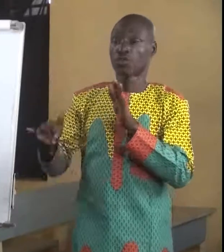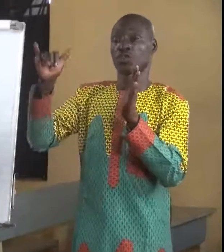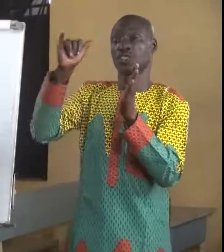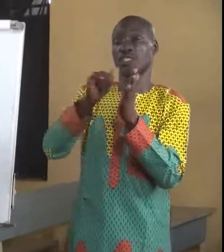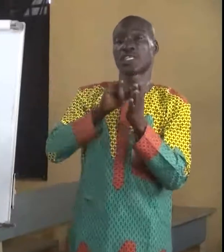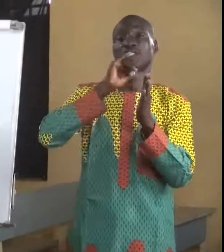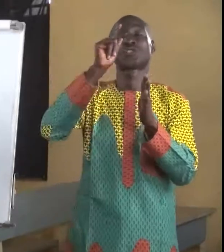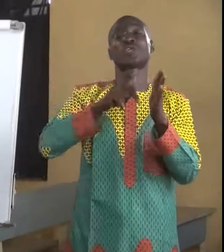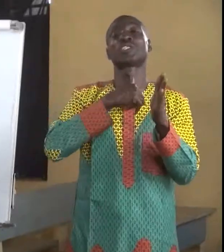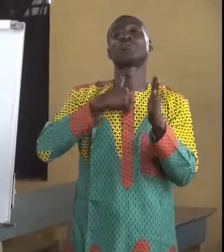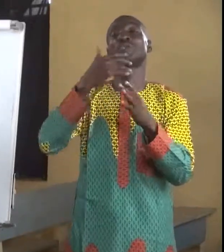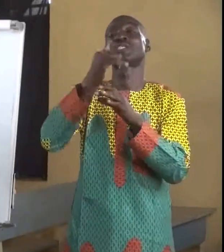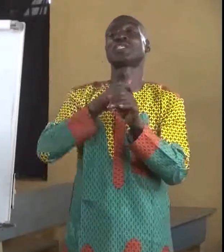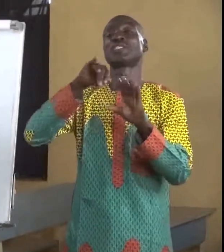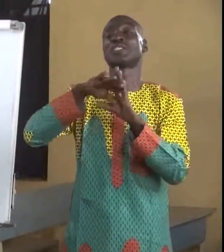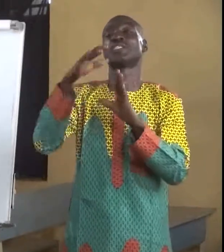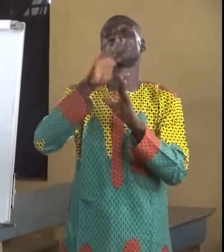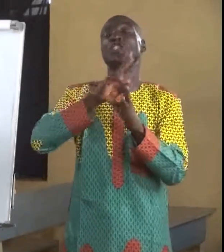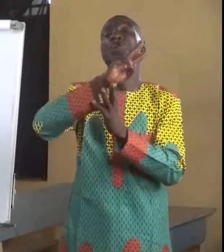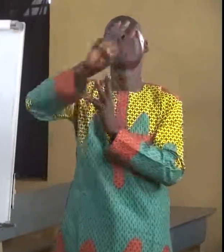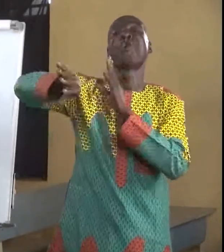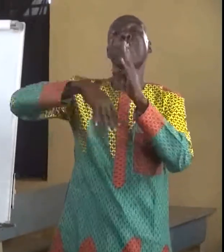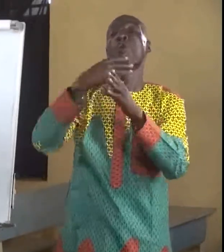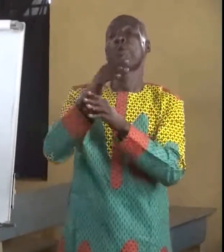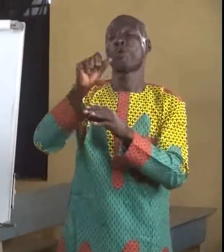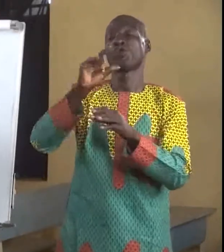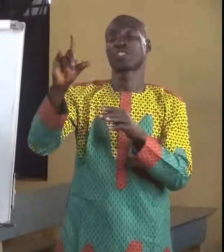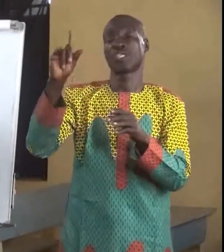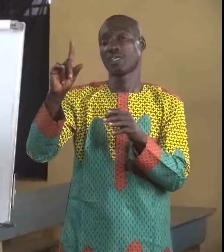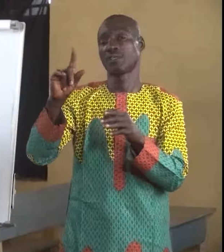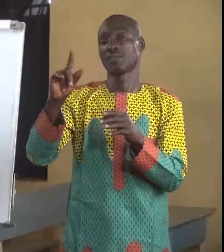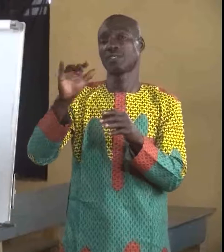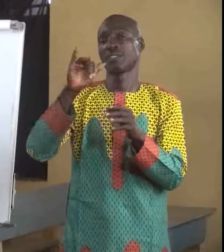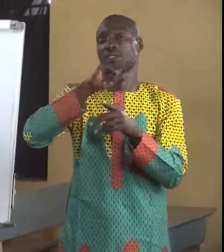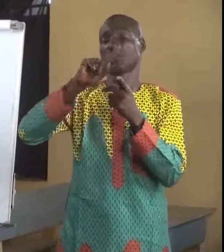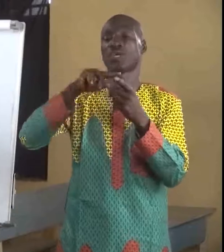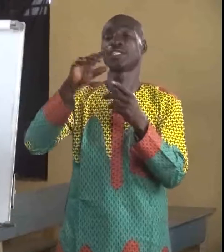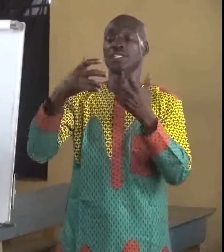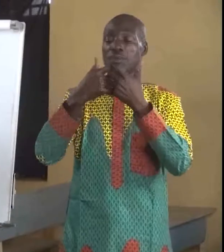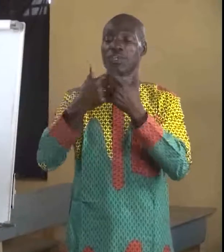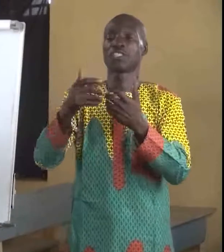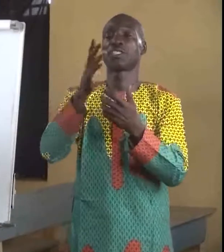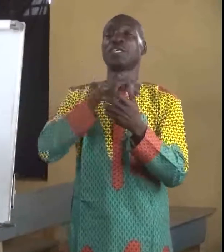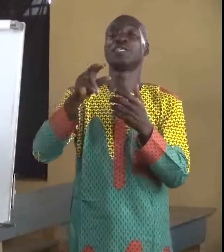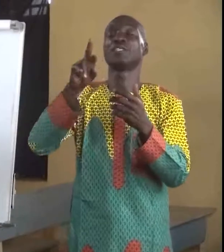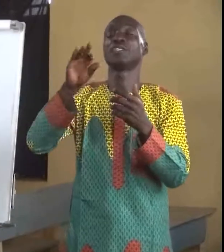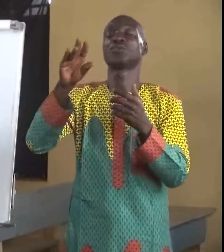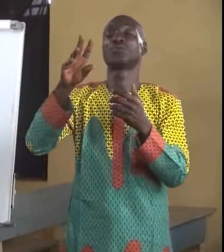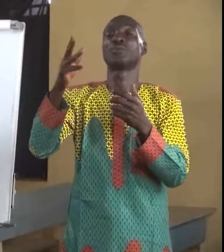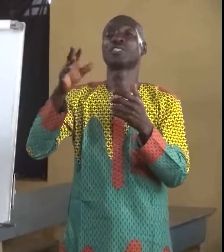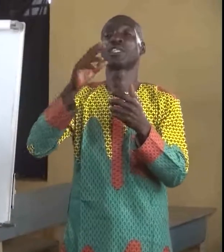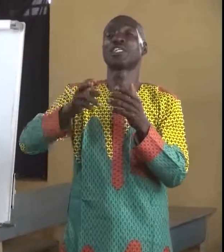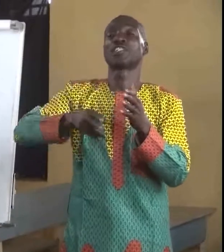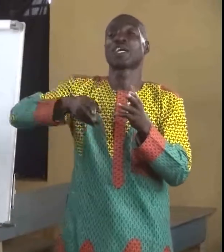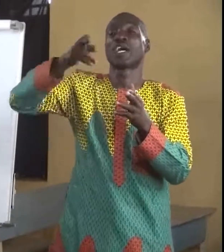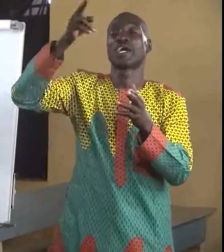in a wholesale price index. Once the prices of equipment and machines and raw materials used in production is getting high, what